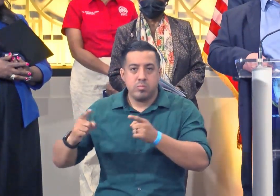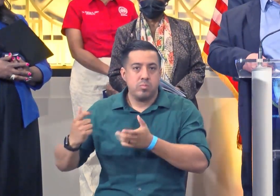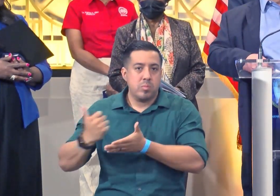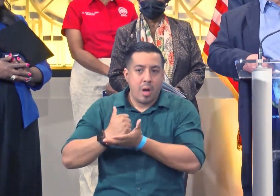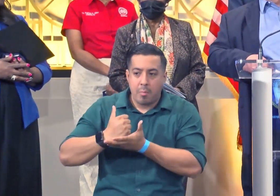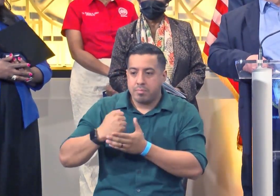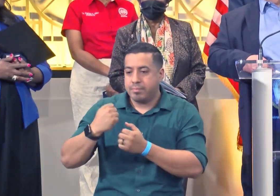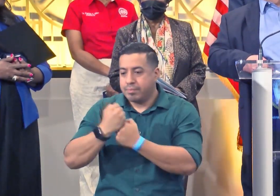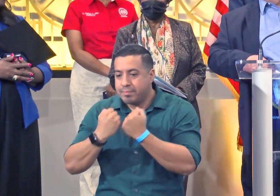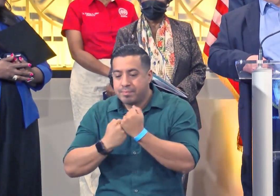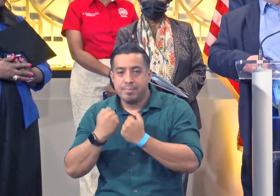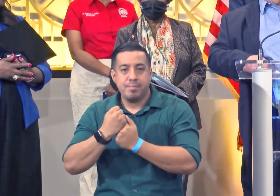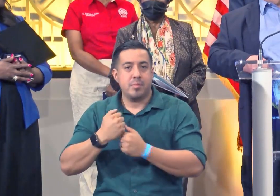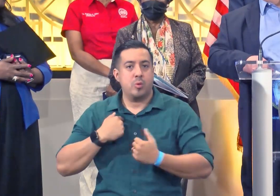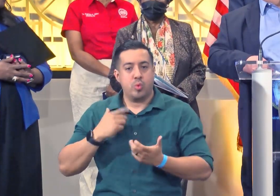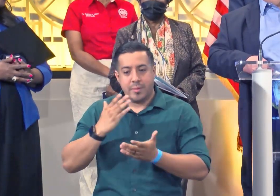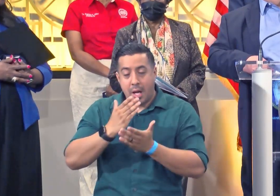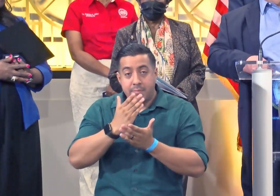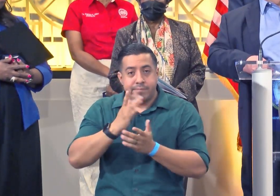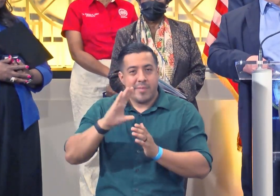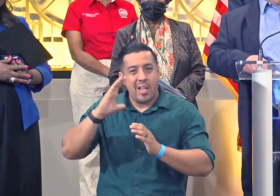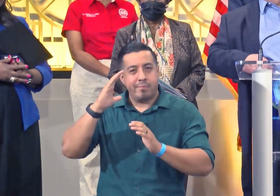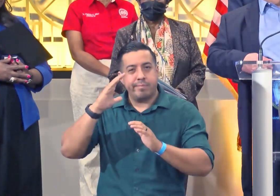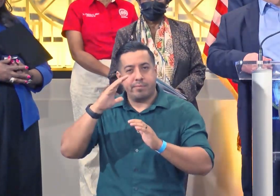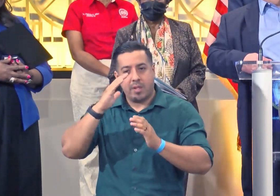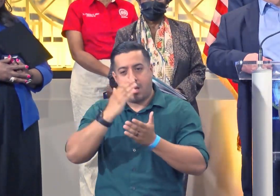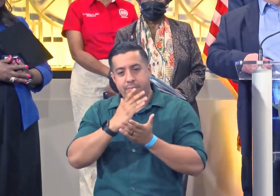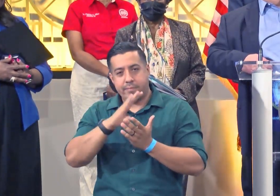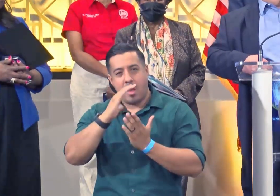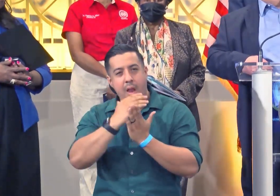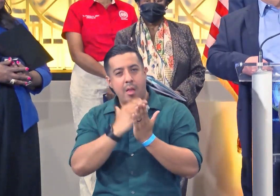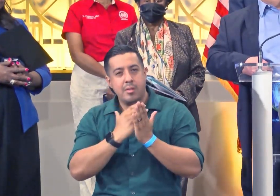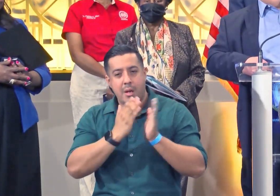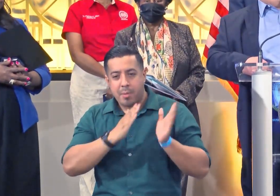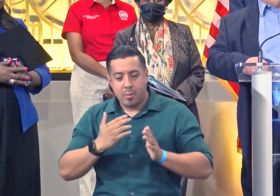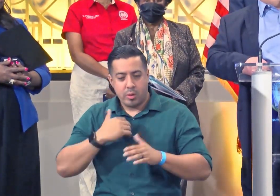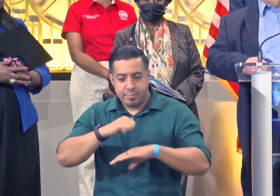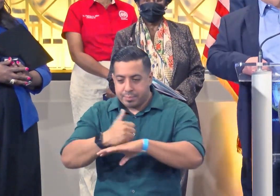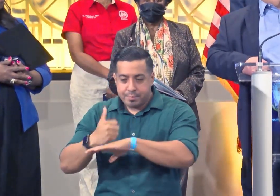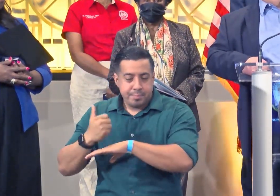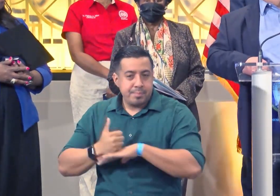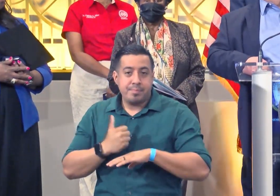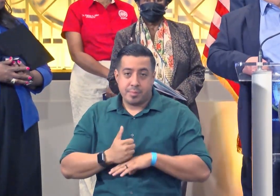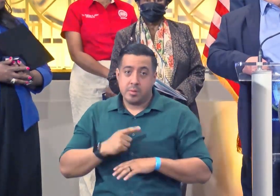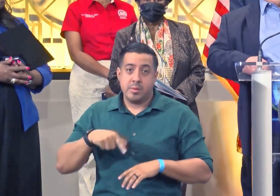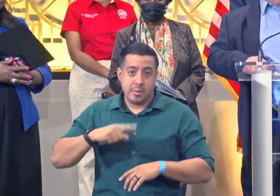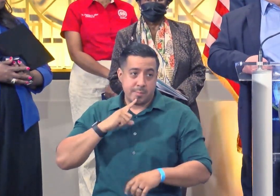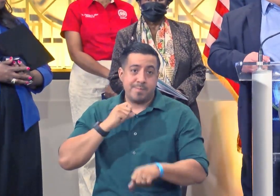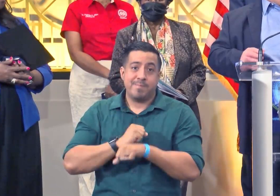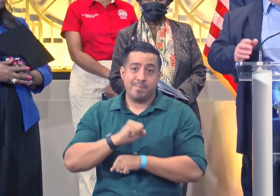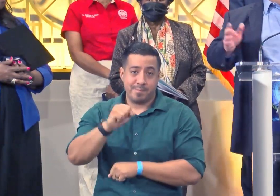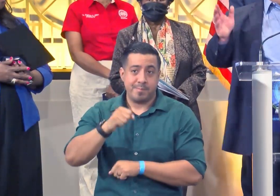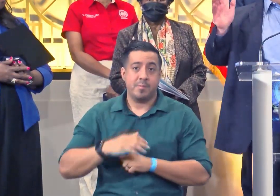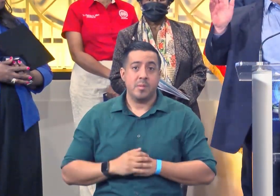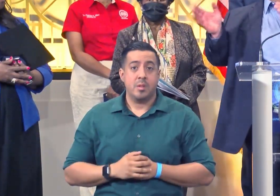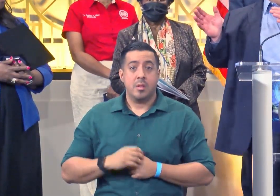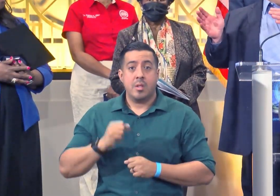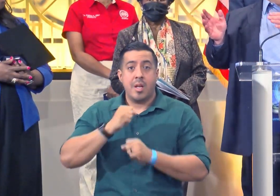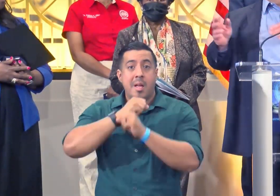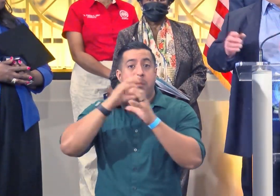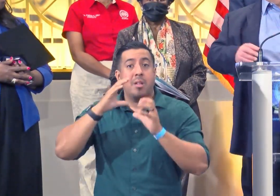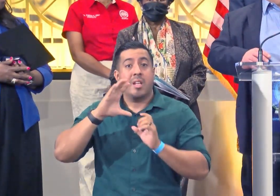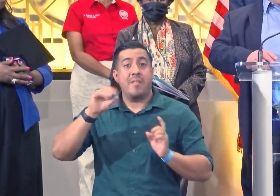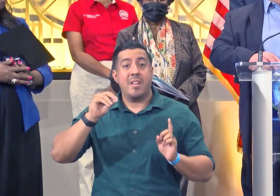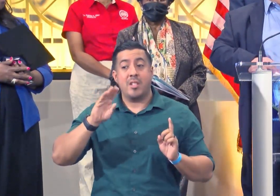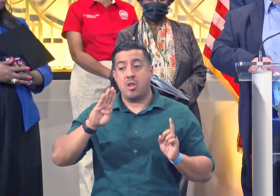participate in every single lesson plans. This is just not another program. This is the real thing. Just imagine 50's book,